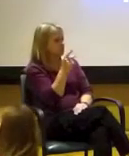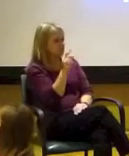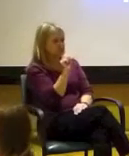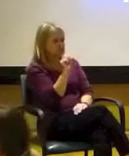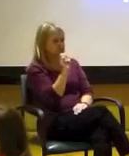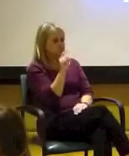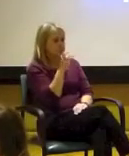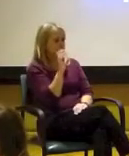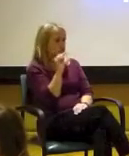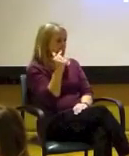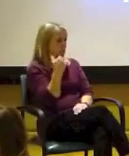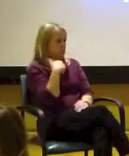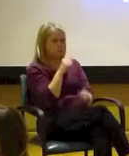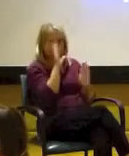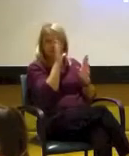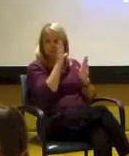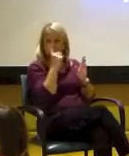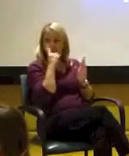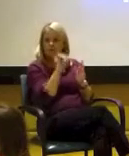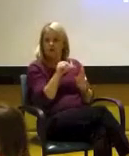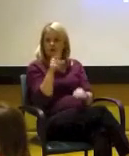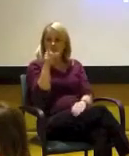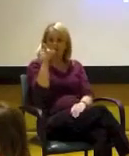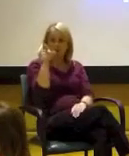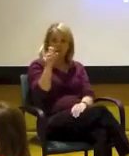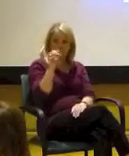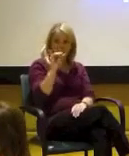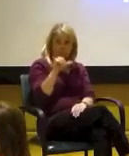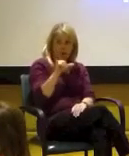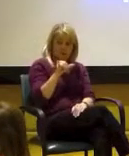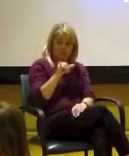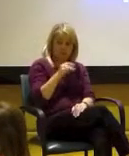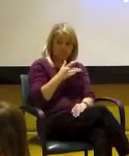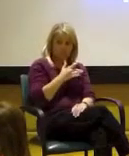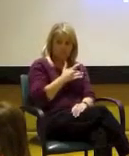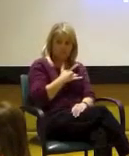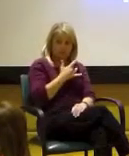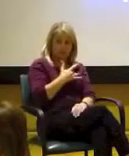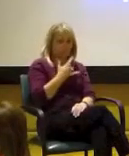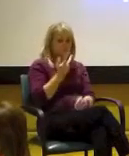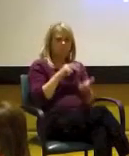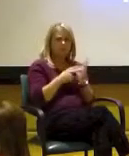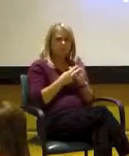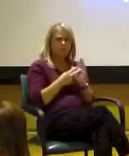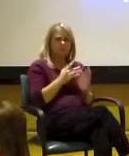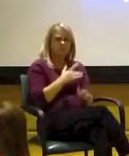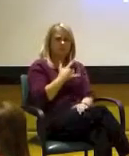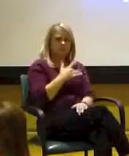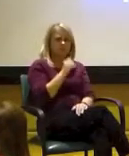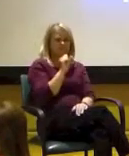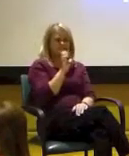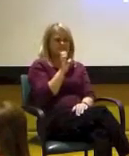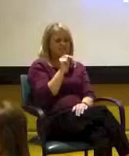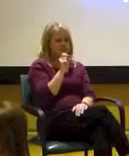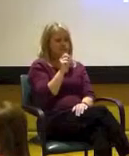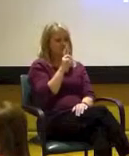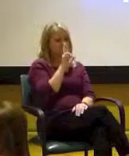that we watch for. What exactly do you mean by sensory? What exactly do you mean by sensory?